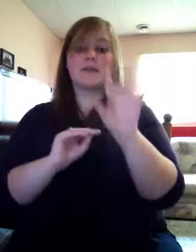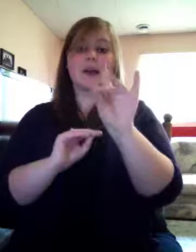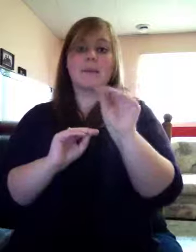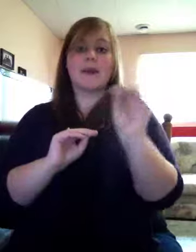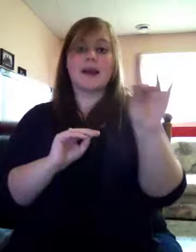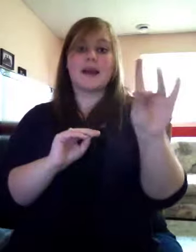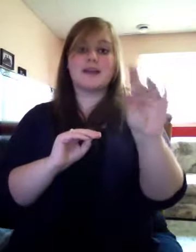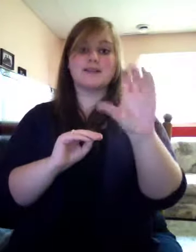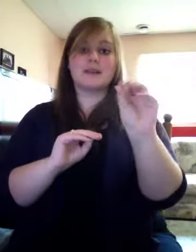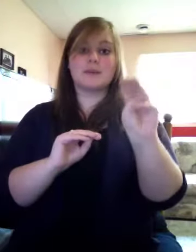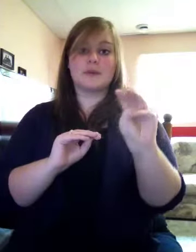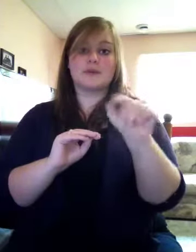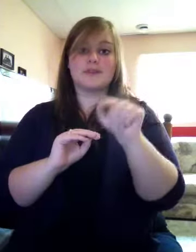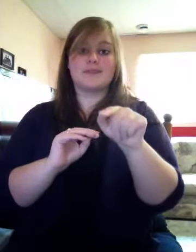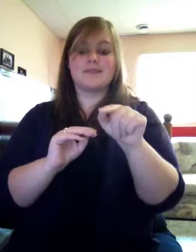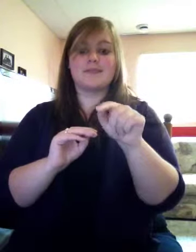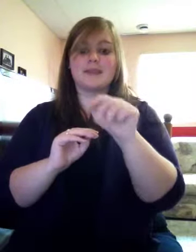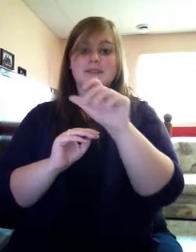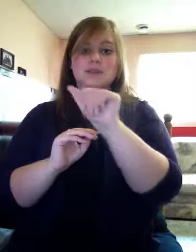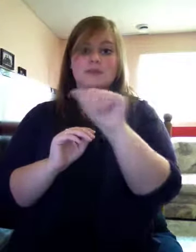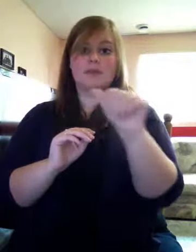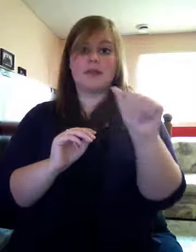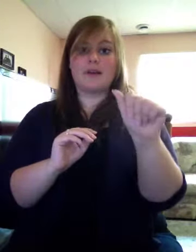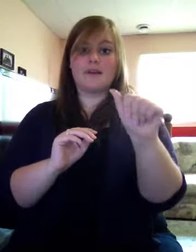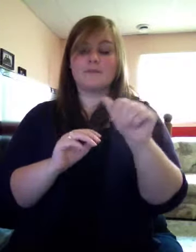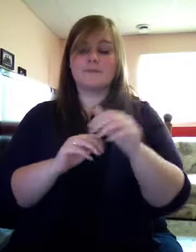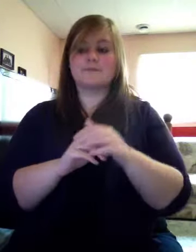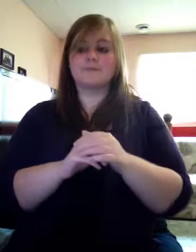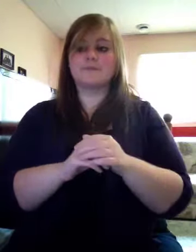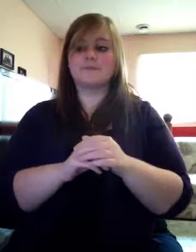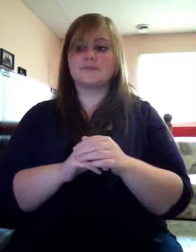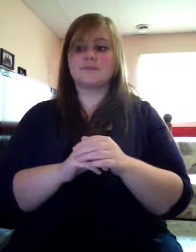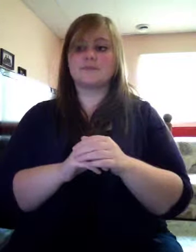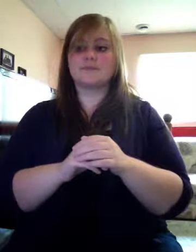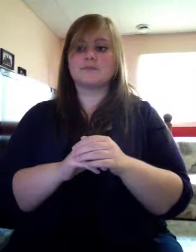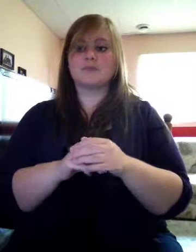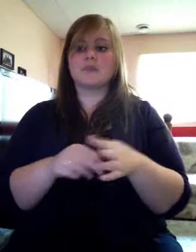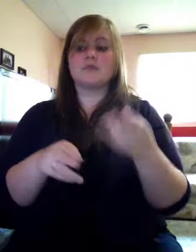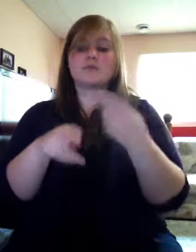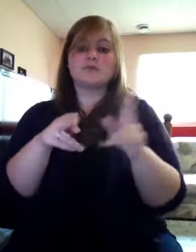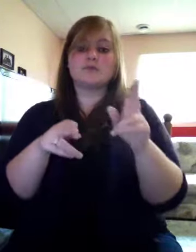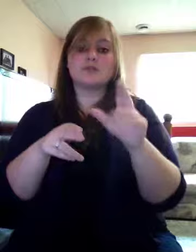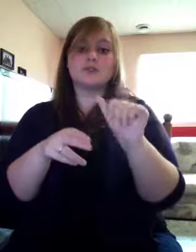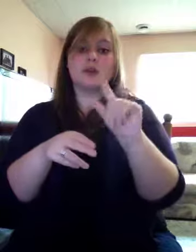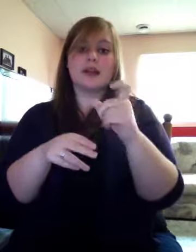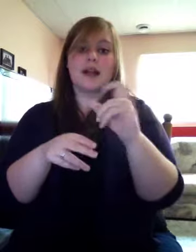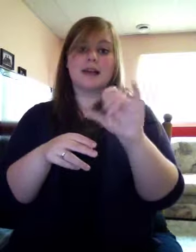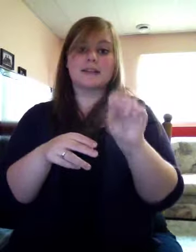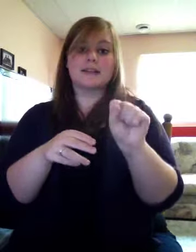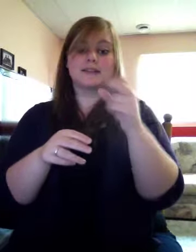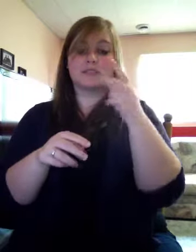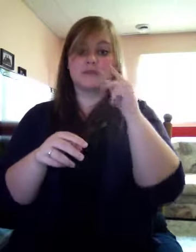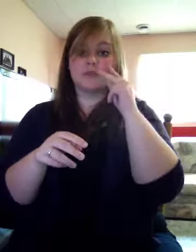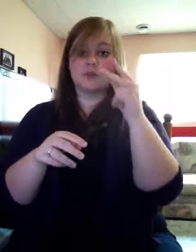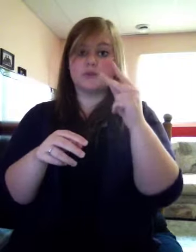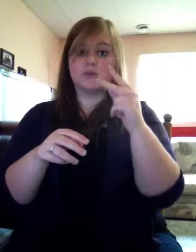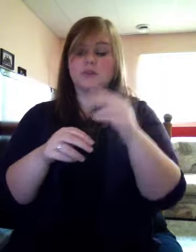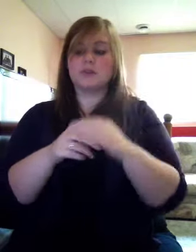AAA. Here's a short-axis view of a very large abdominal aortic aneurysm in a patient who presented to the emergency department with abdominal